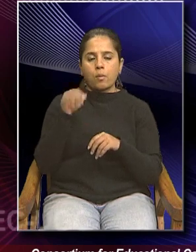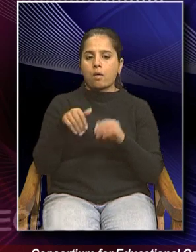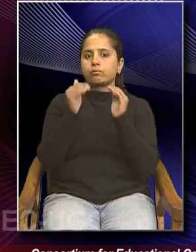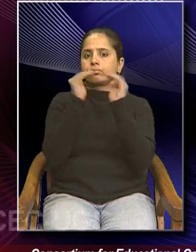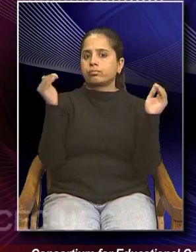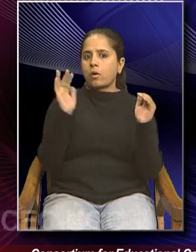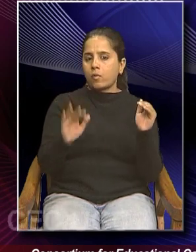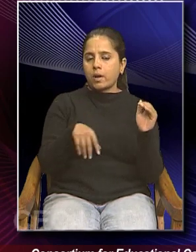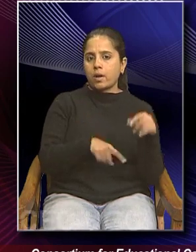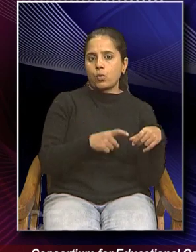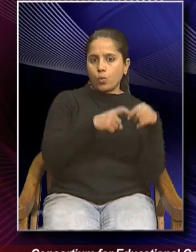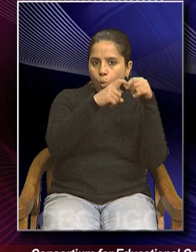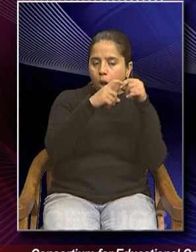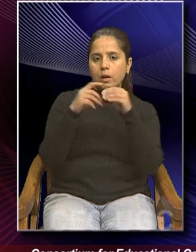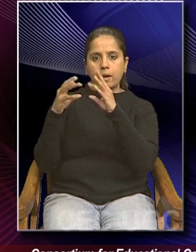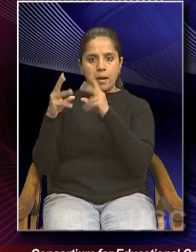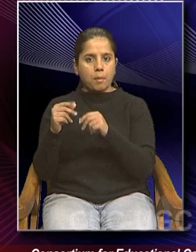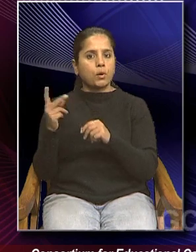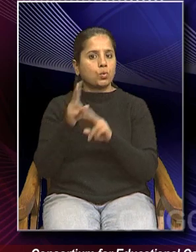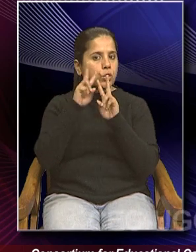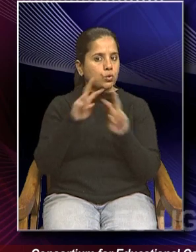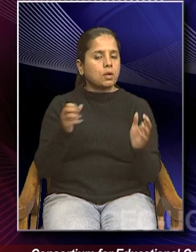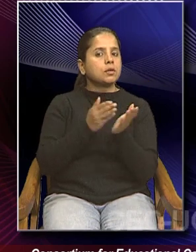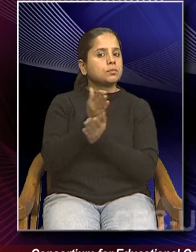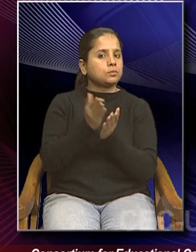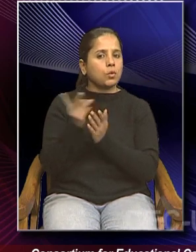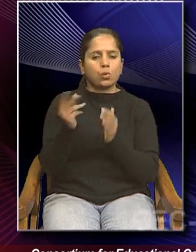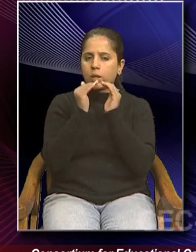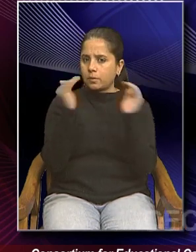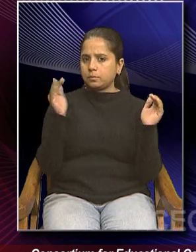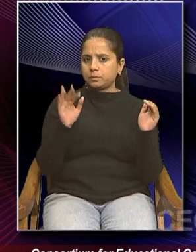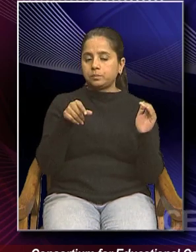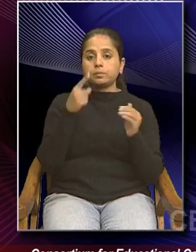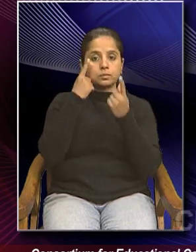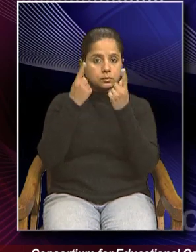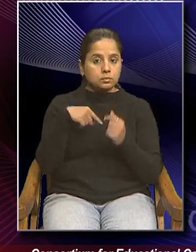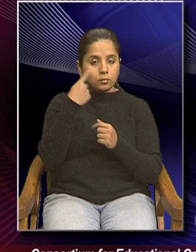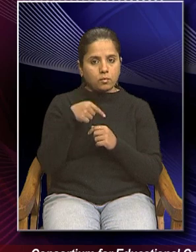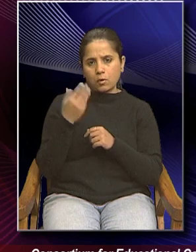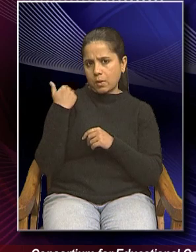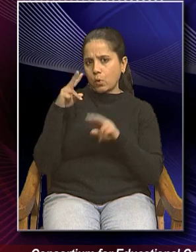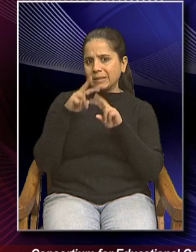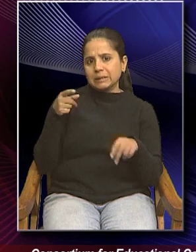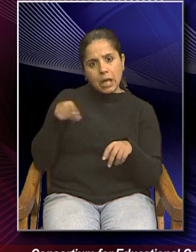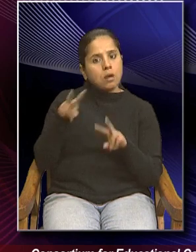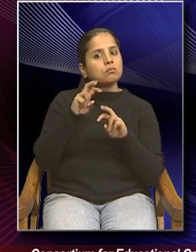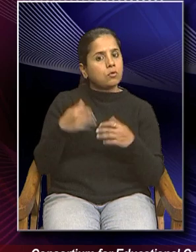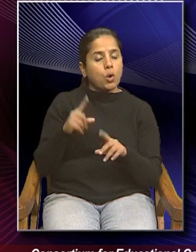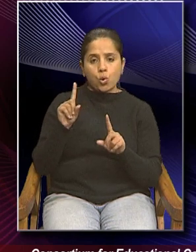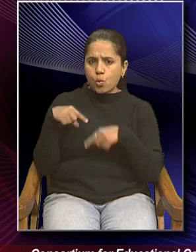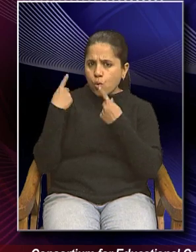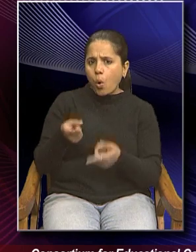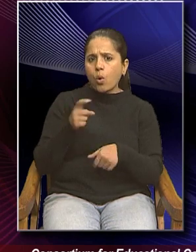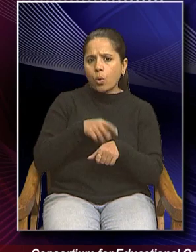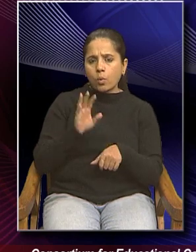between qualitative and quantitative research methodologies. This is examined by the recent researchers. For a long time,